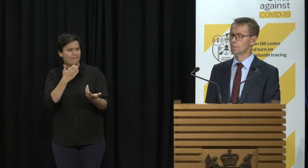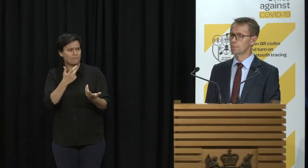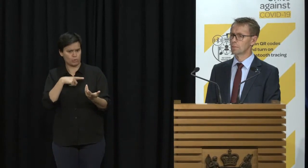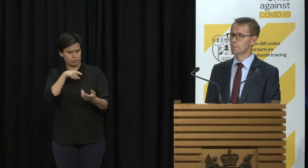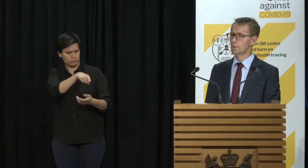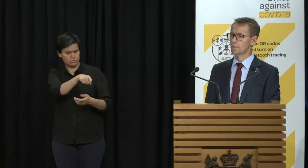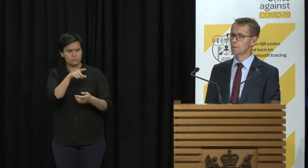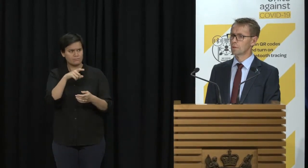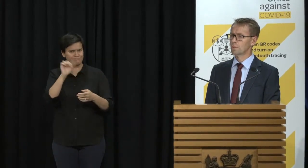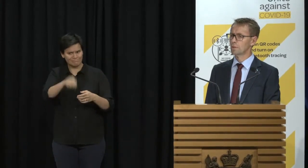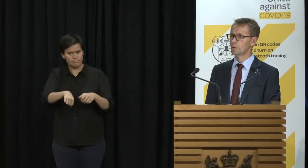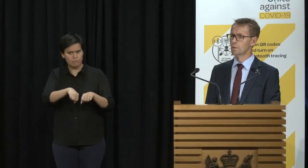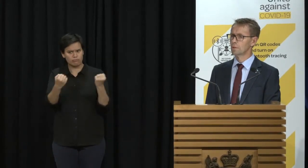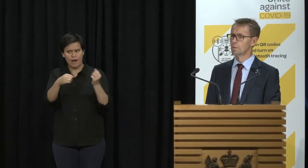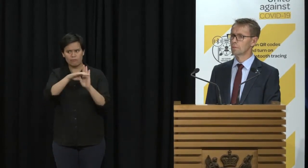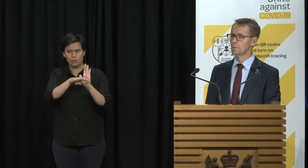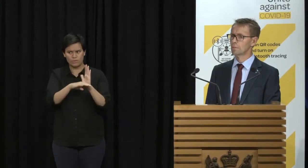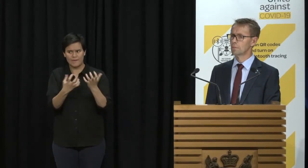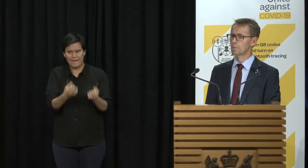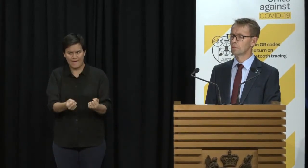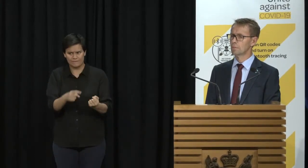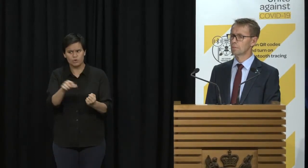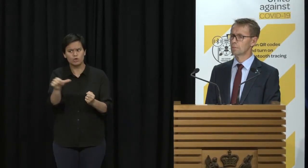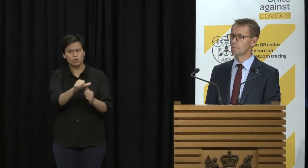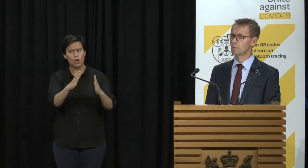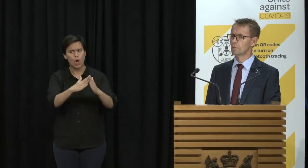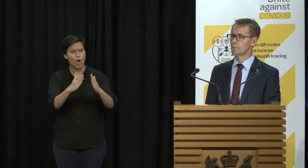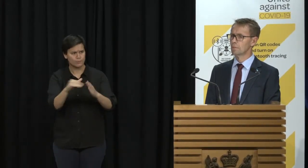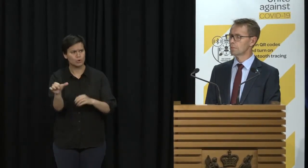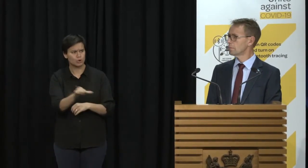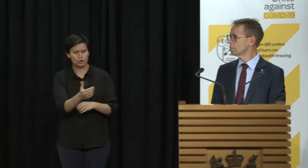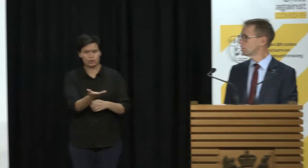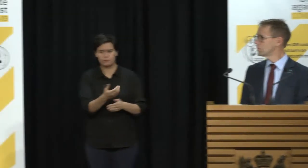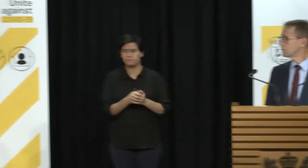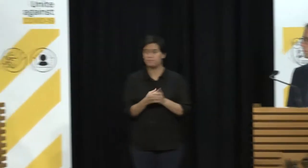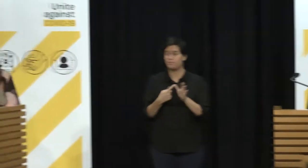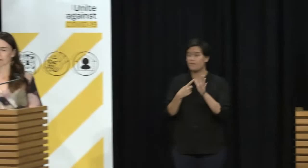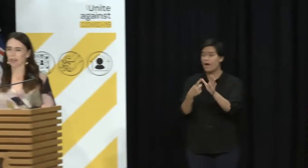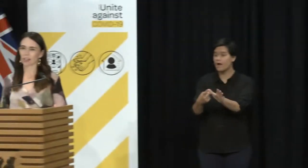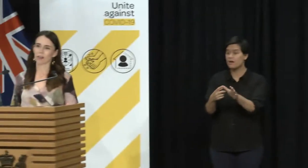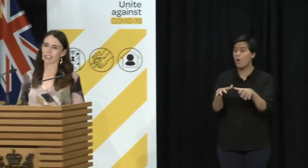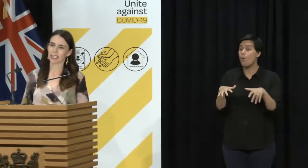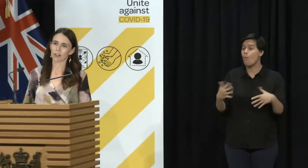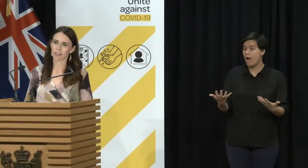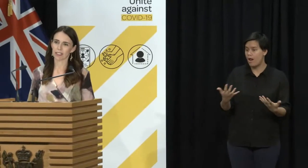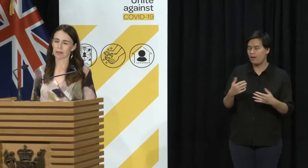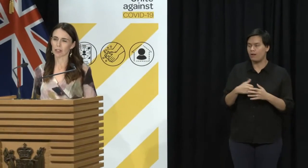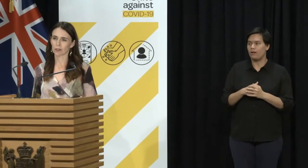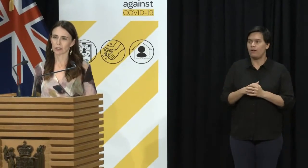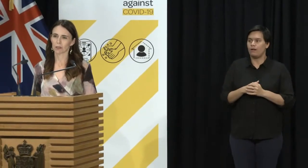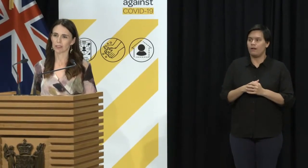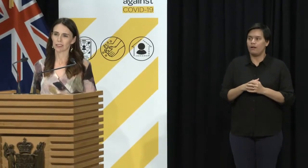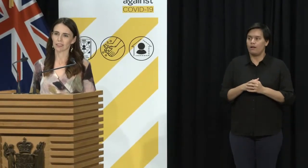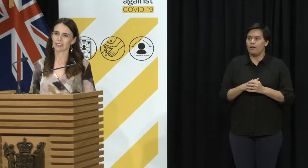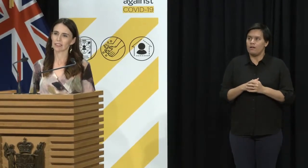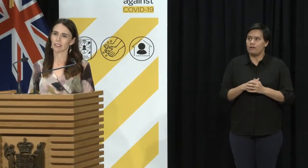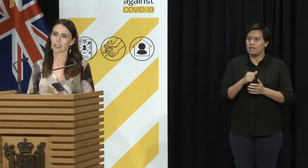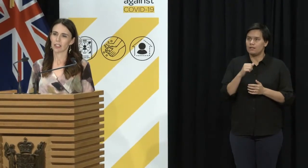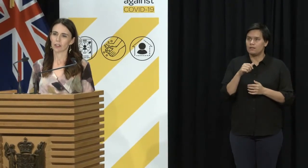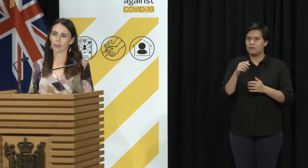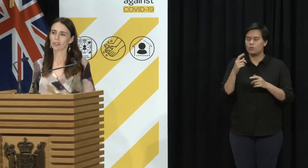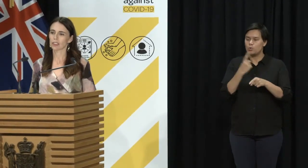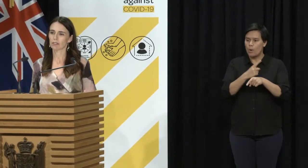is there for people like that there may be consequences if that's the deterrent? If there is any question mark right now over there being